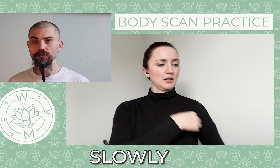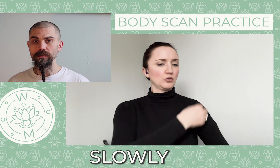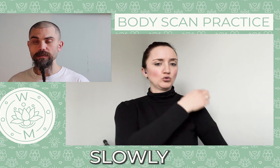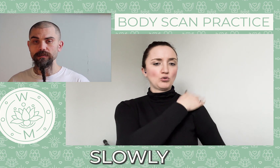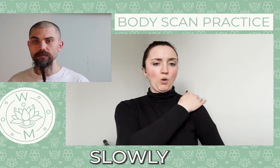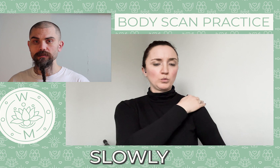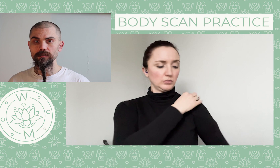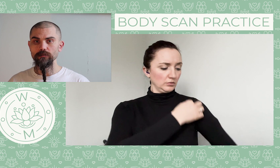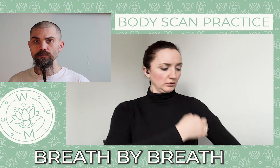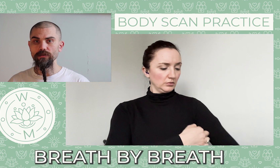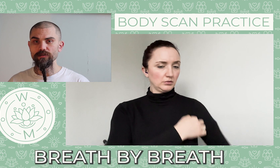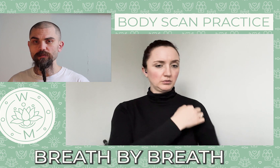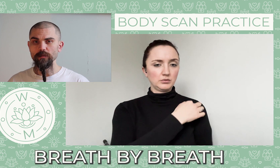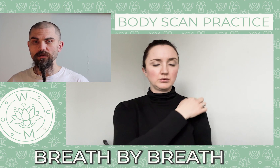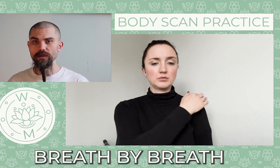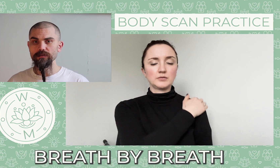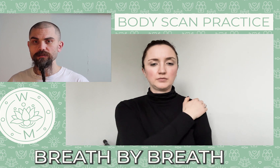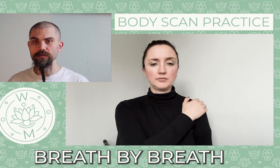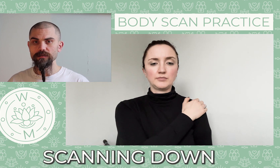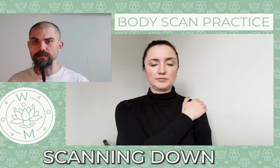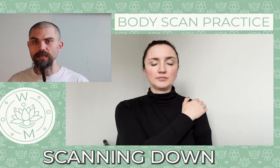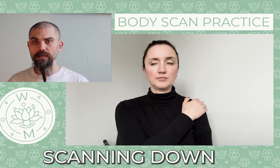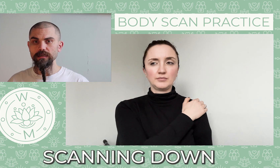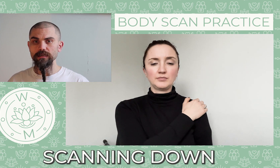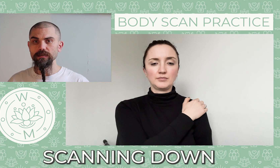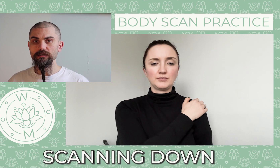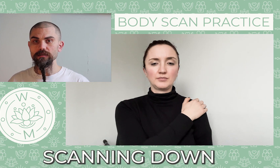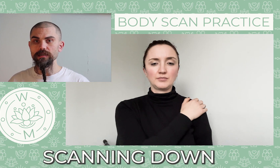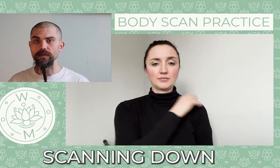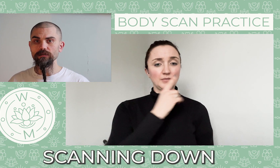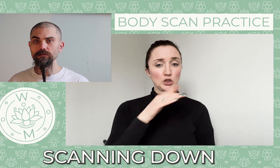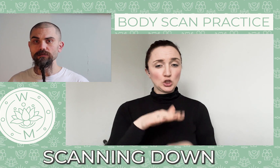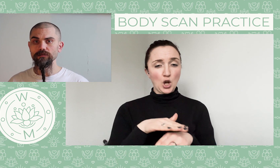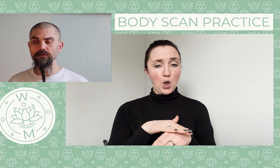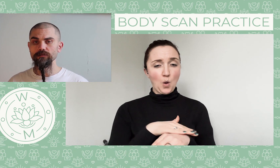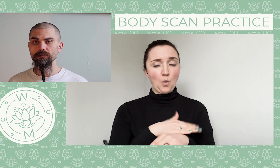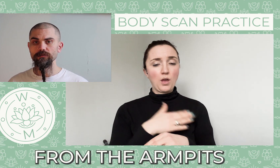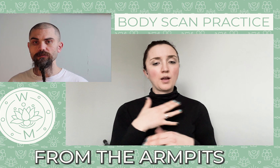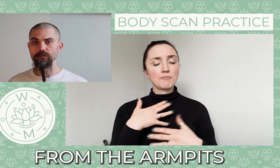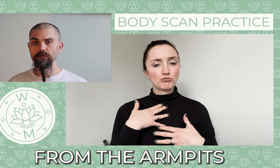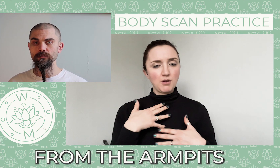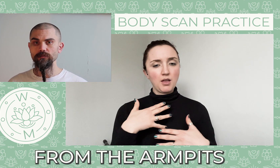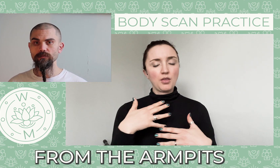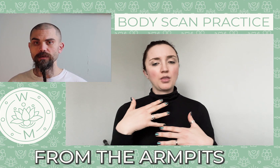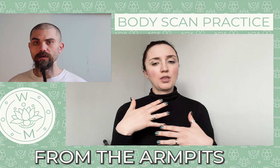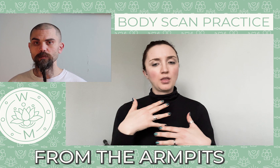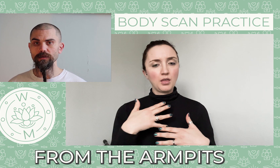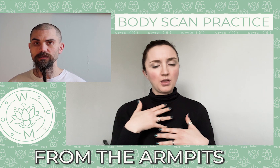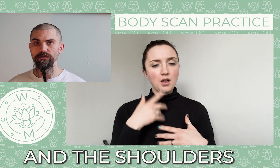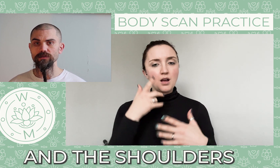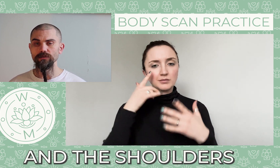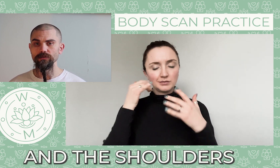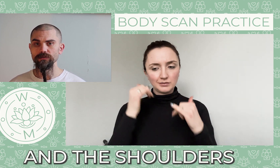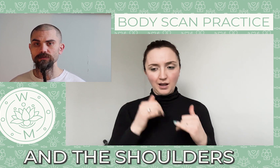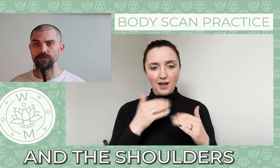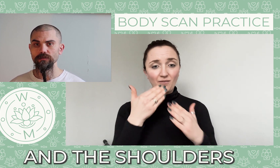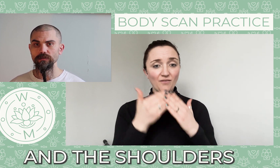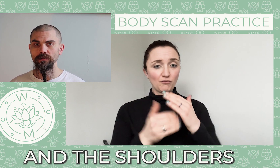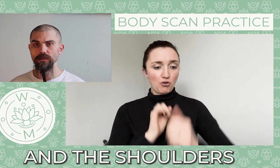Slowly, breath by breath, scanning down from the armpits and the shoulders,